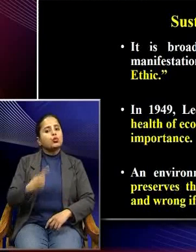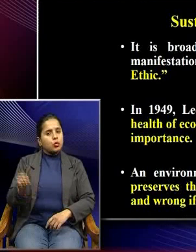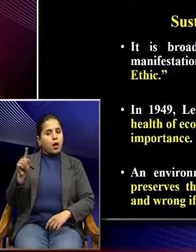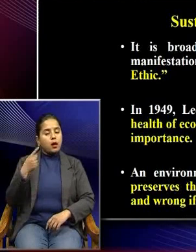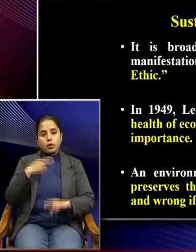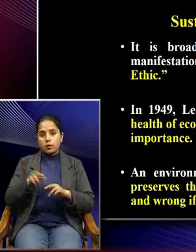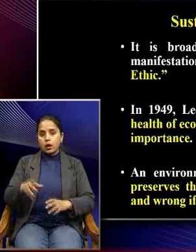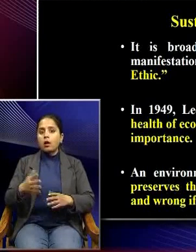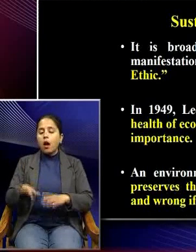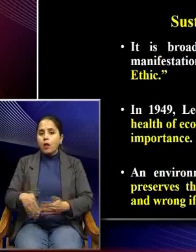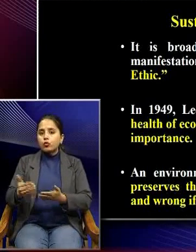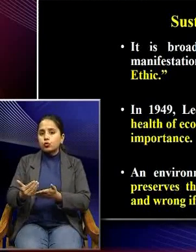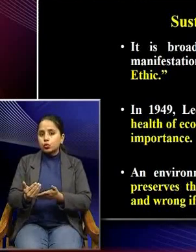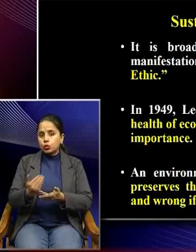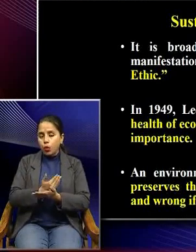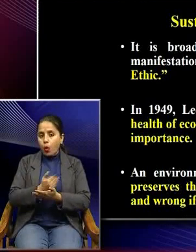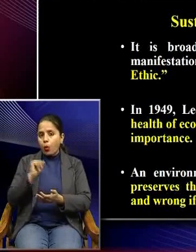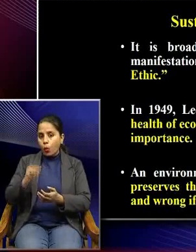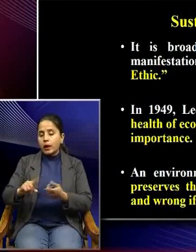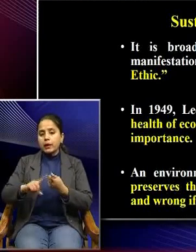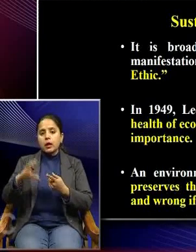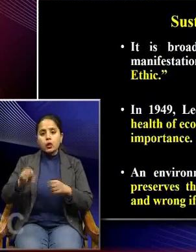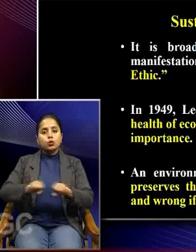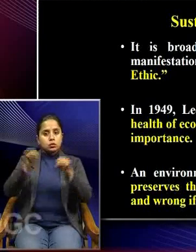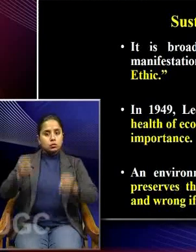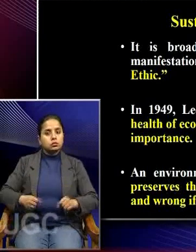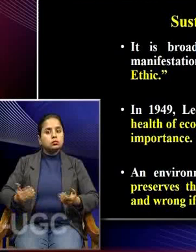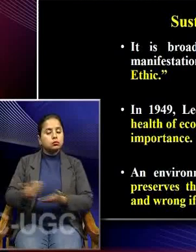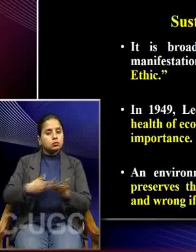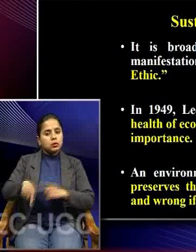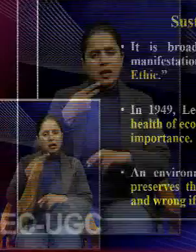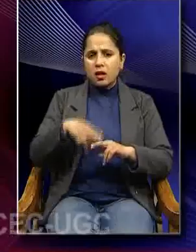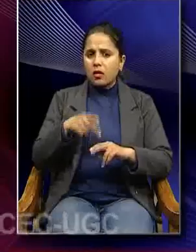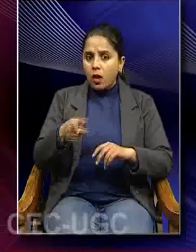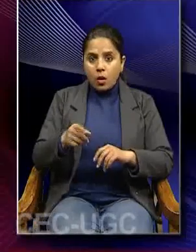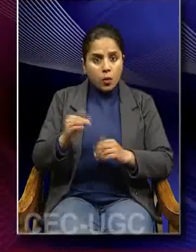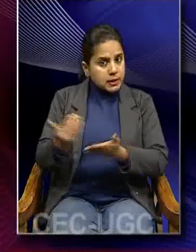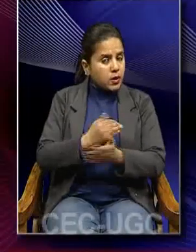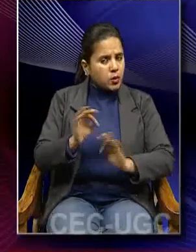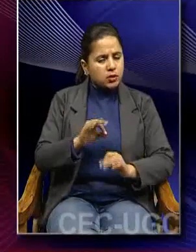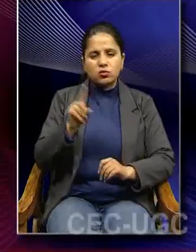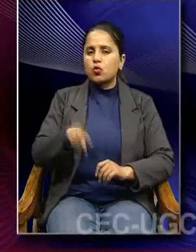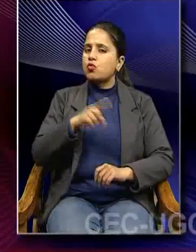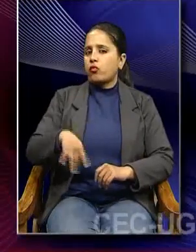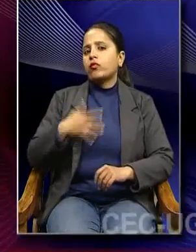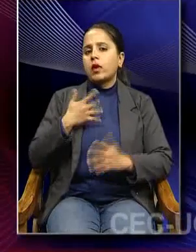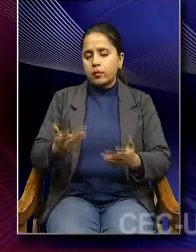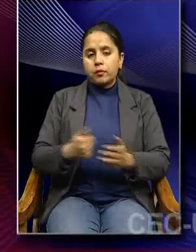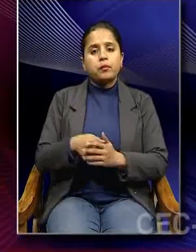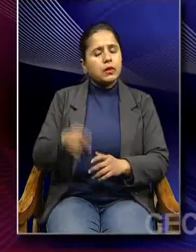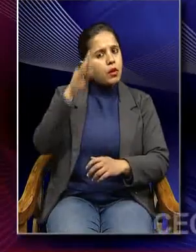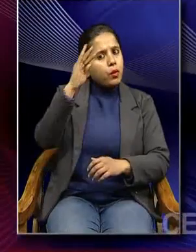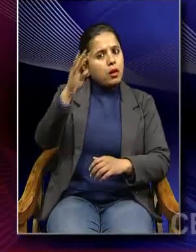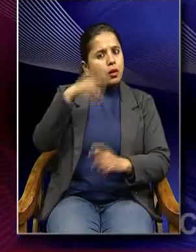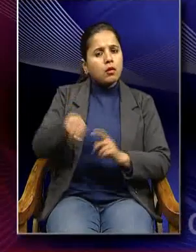it preserves the integrity of the ecosystem, and it will be wrong if it does not. This philosophy